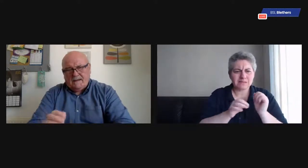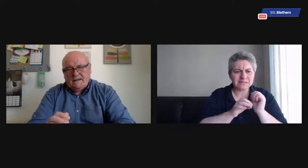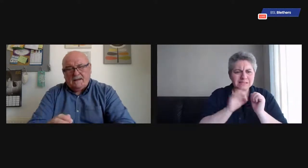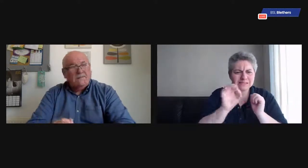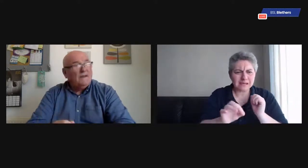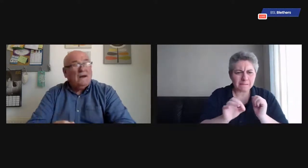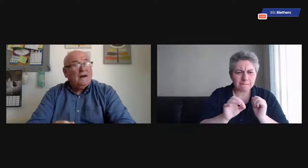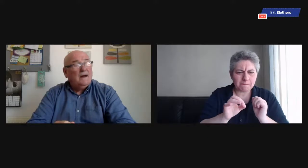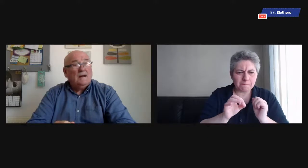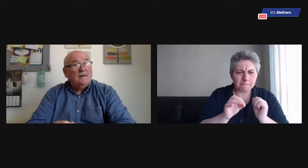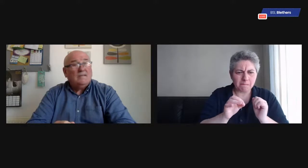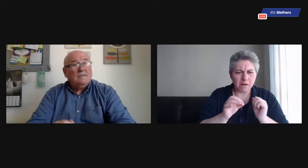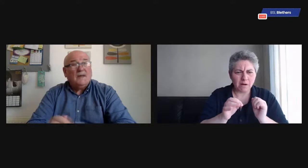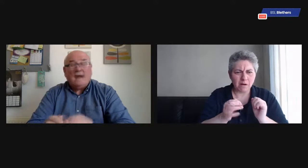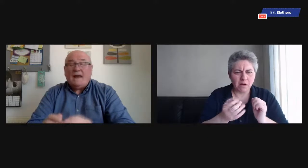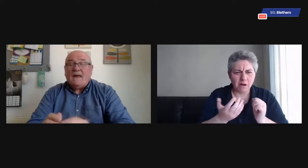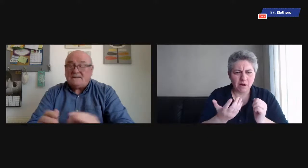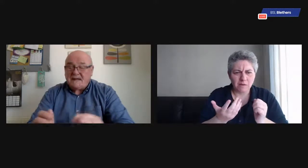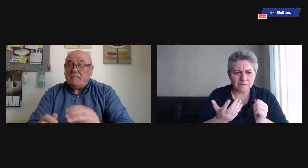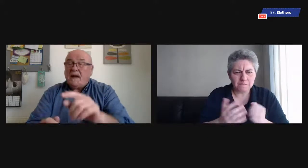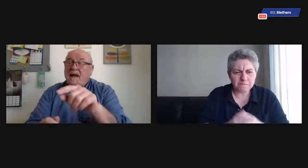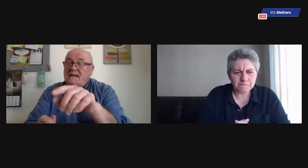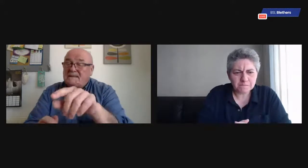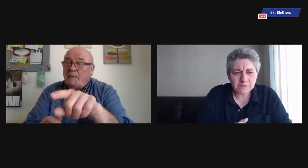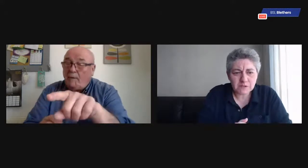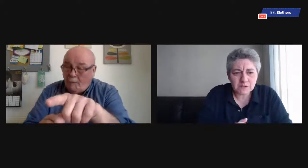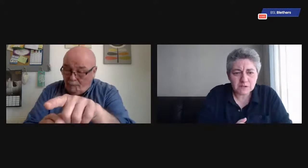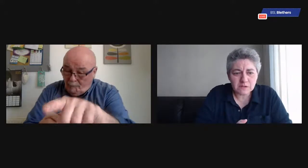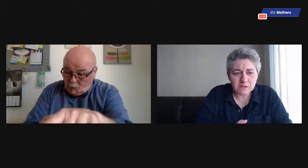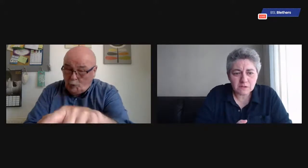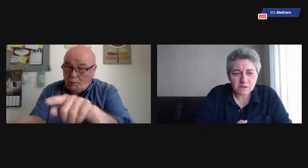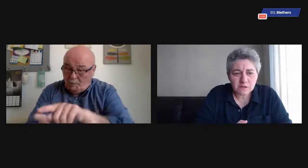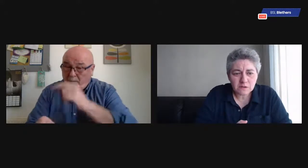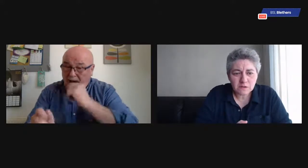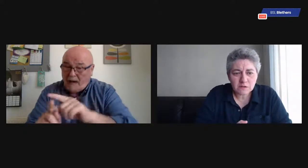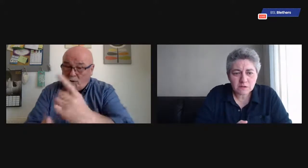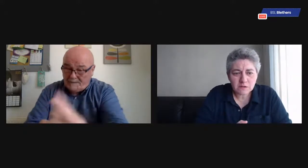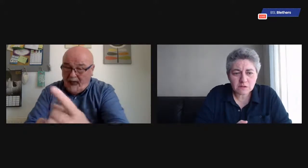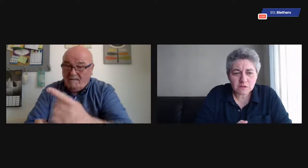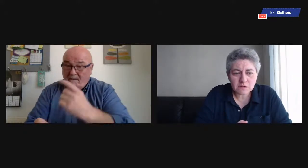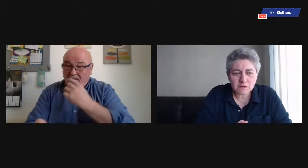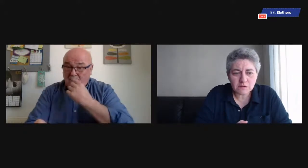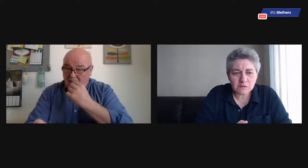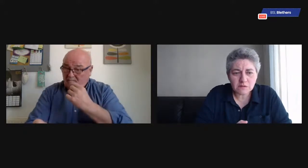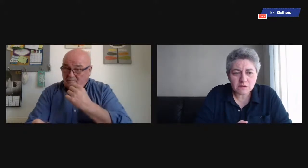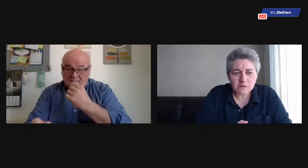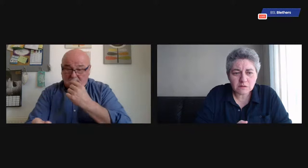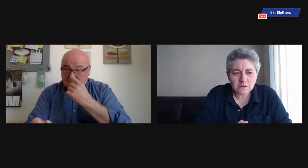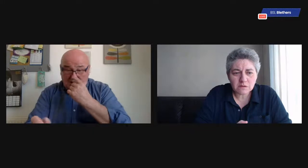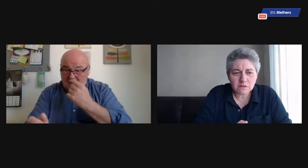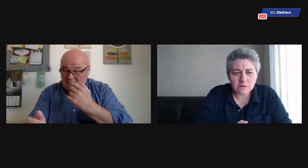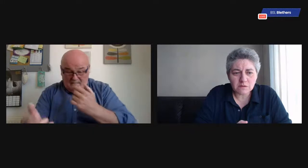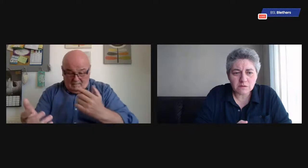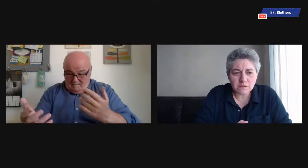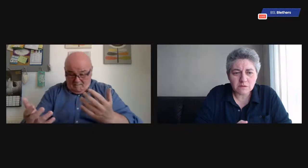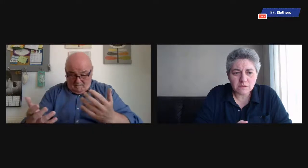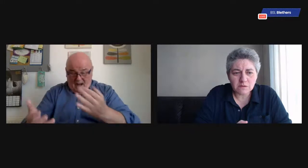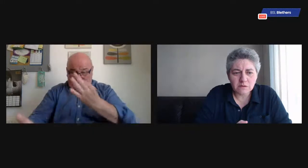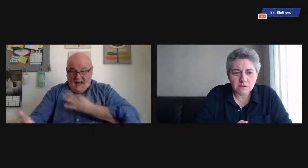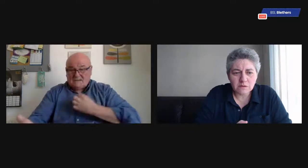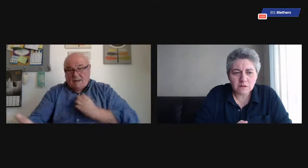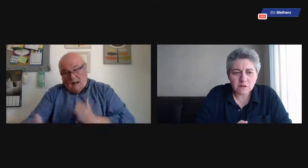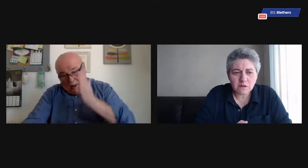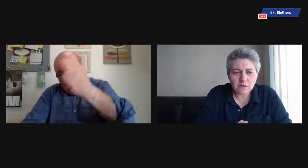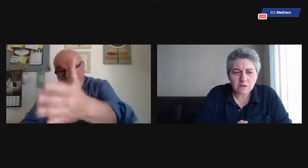Craig, it's really for Scotland the best tip. What would you give us then? Would be your best tip? Well, I would